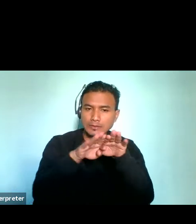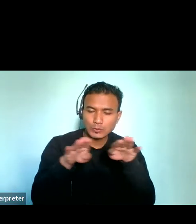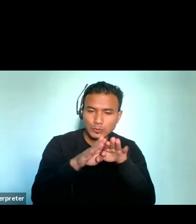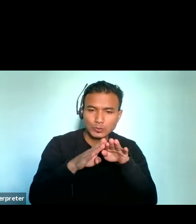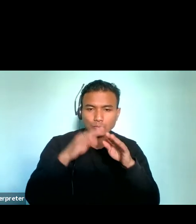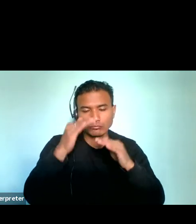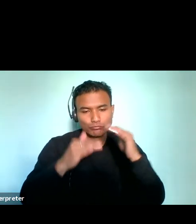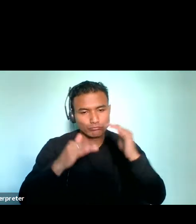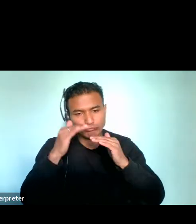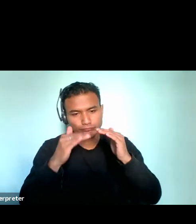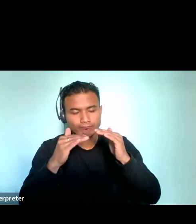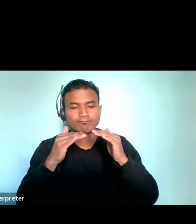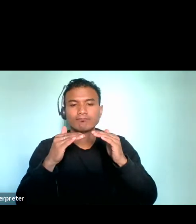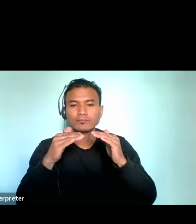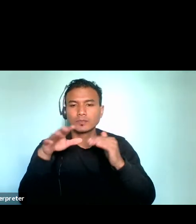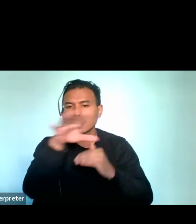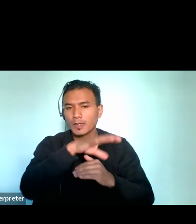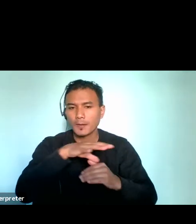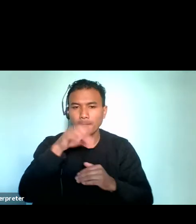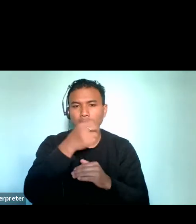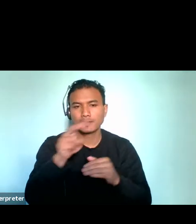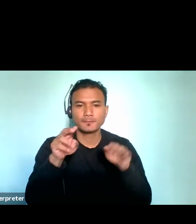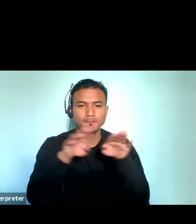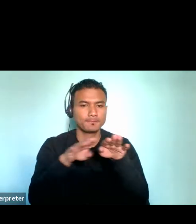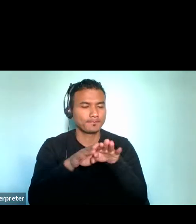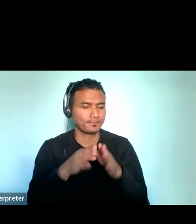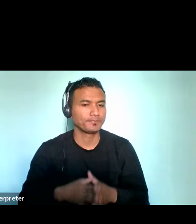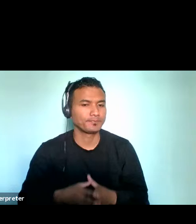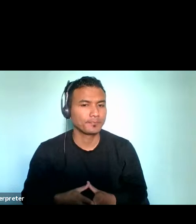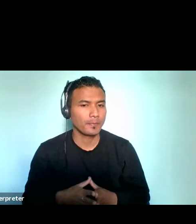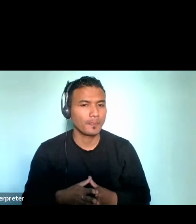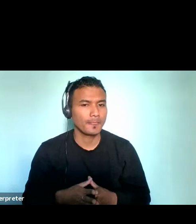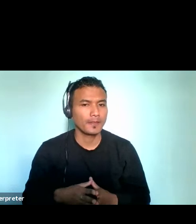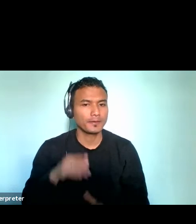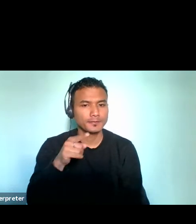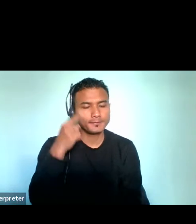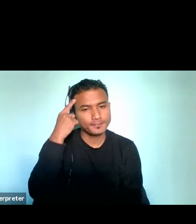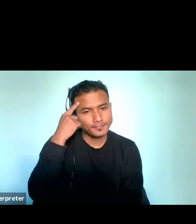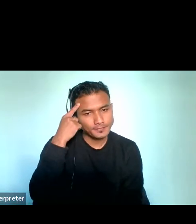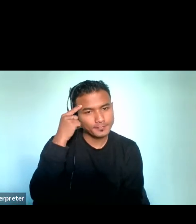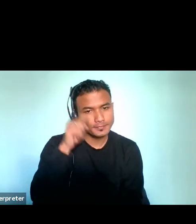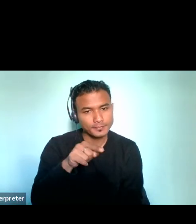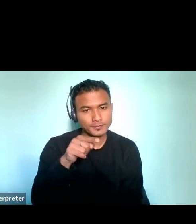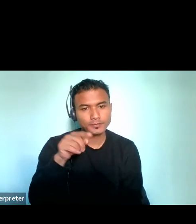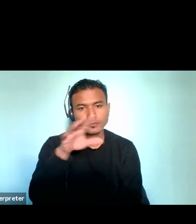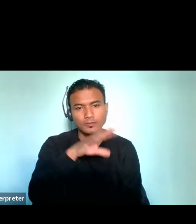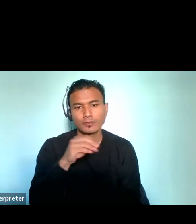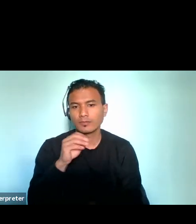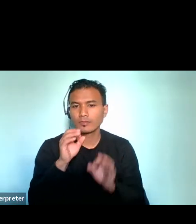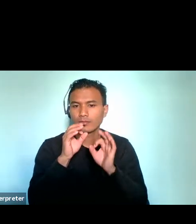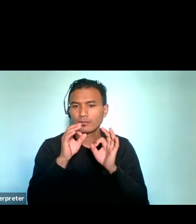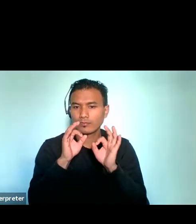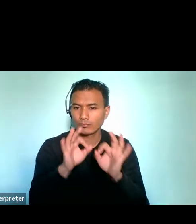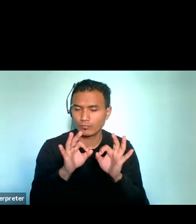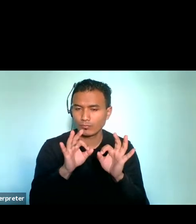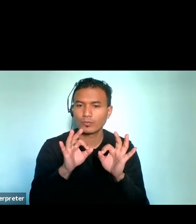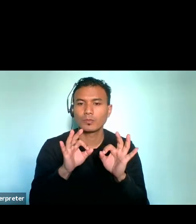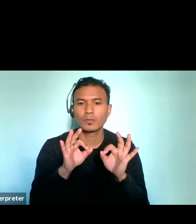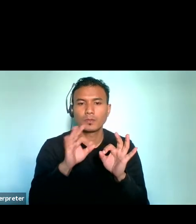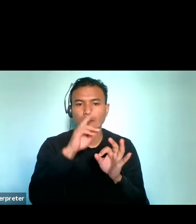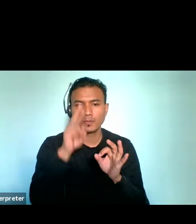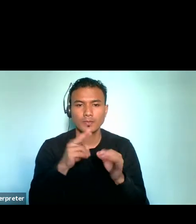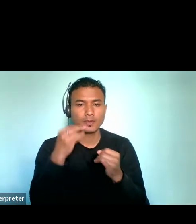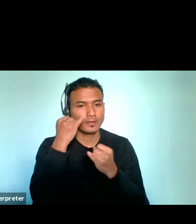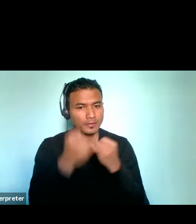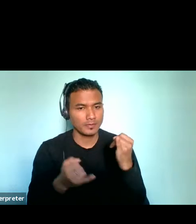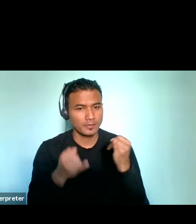equality amongst all of us. So I think it's been very inspiring. And last but not the